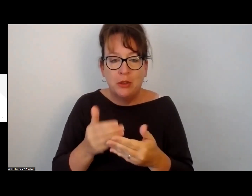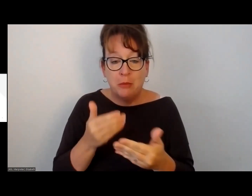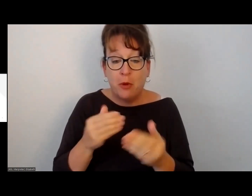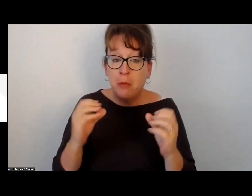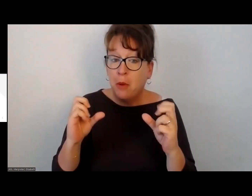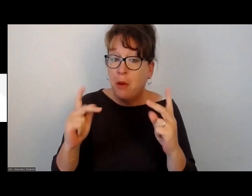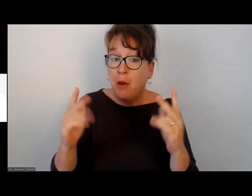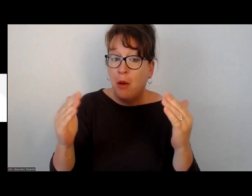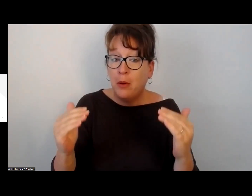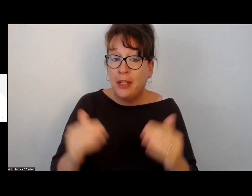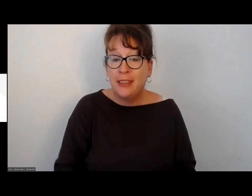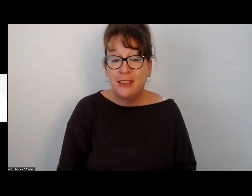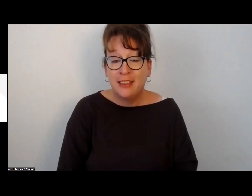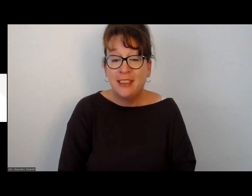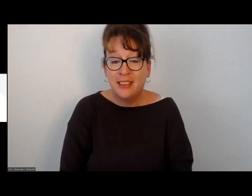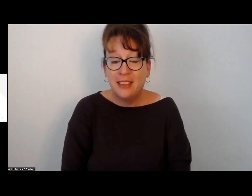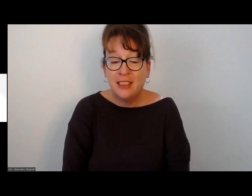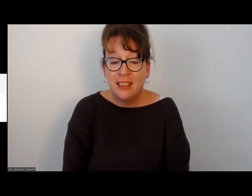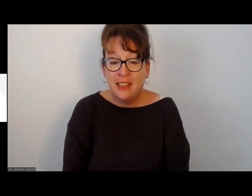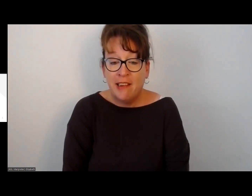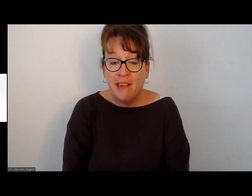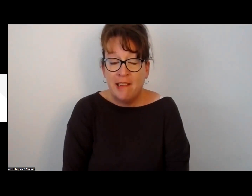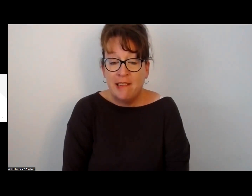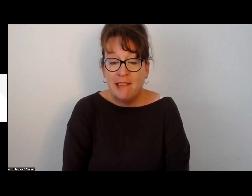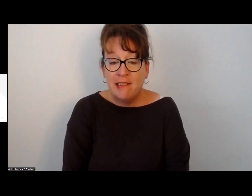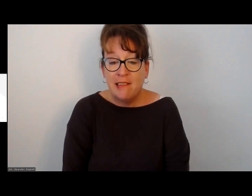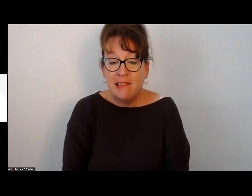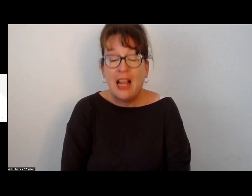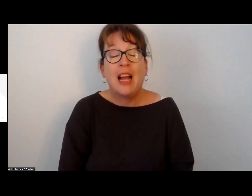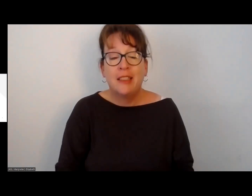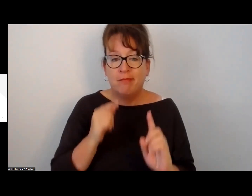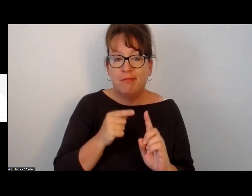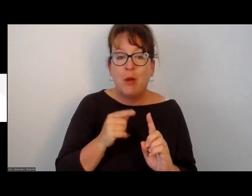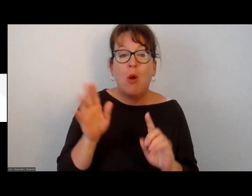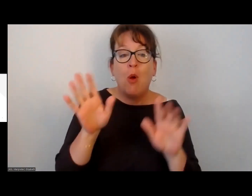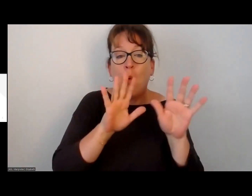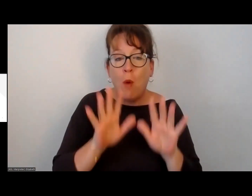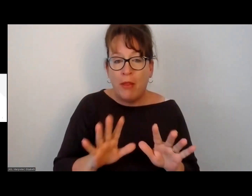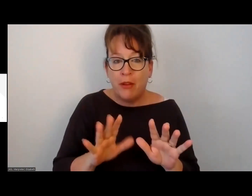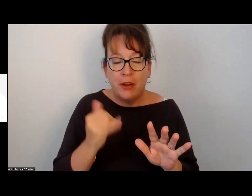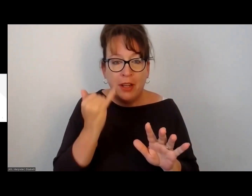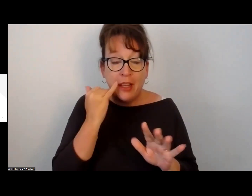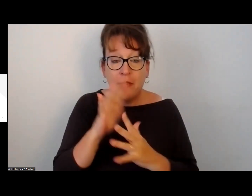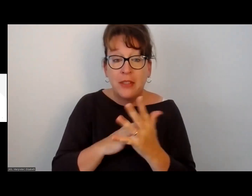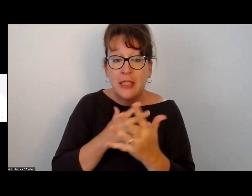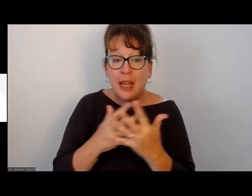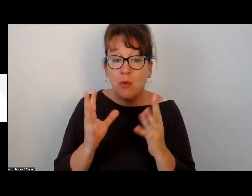Okay, so and if weather doesn't permit us to meet